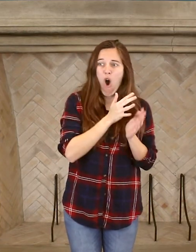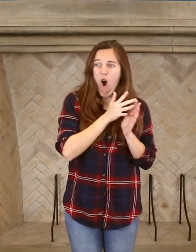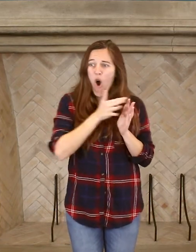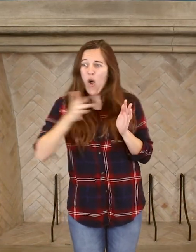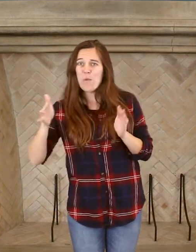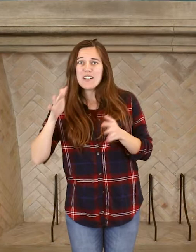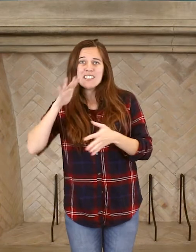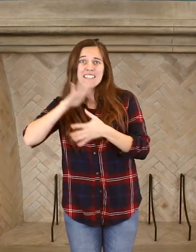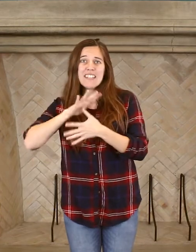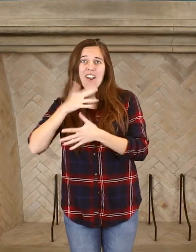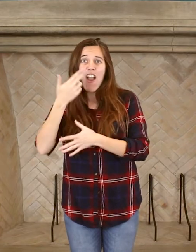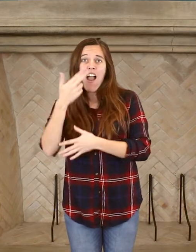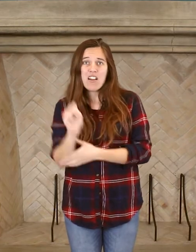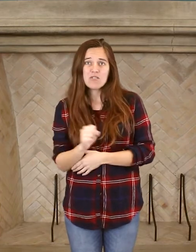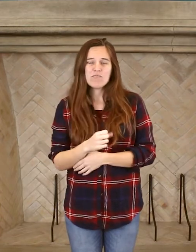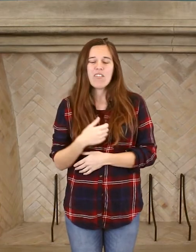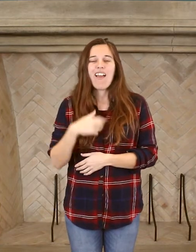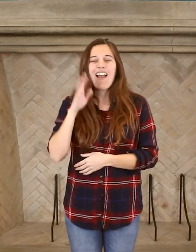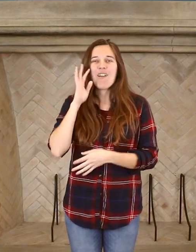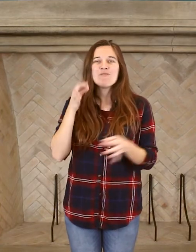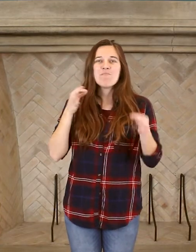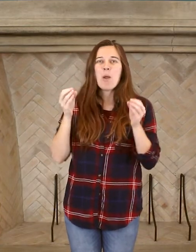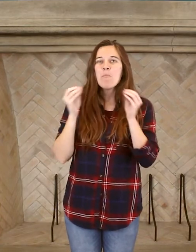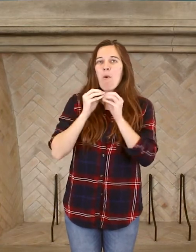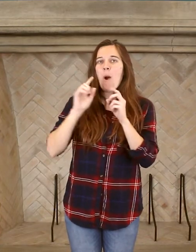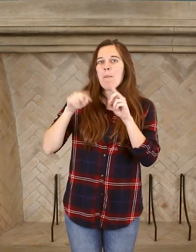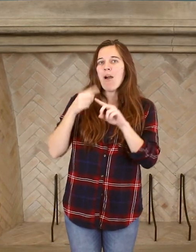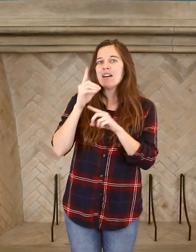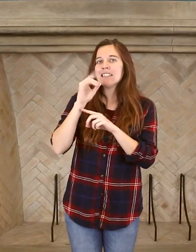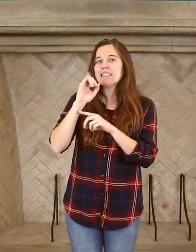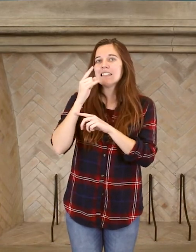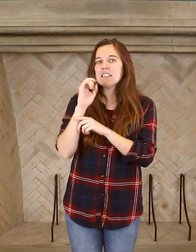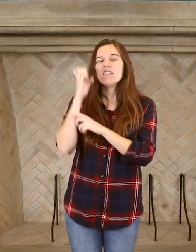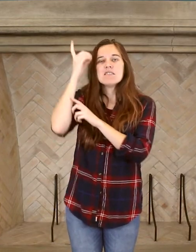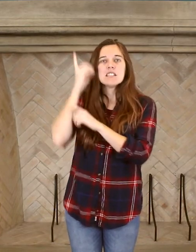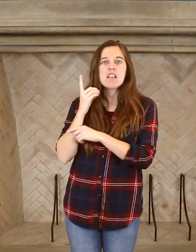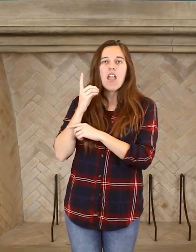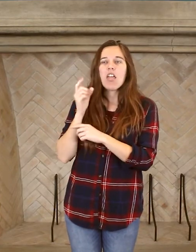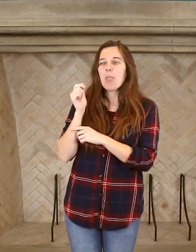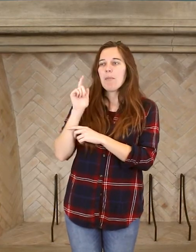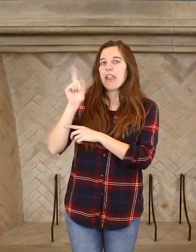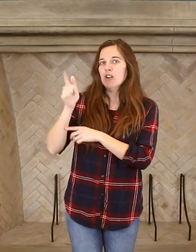3rd grade to my senior year of high school. And I will explain more about Dixie later.